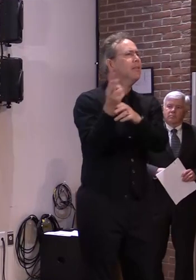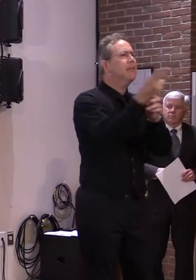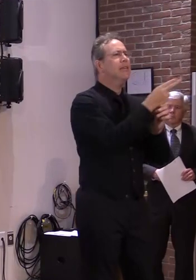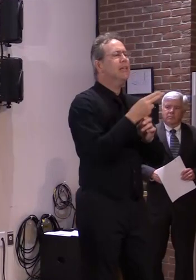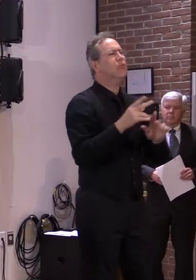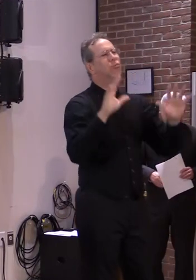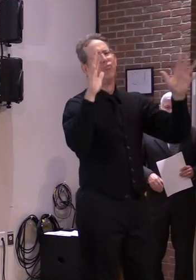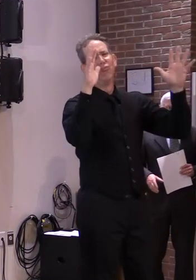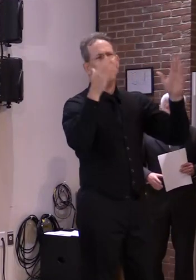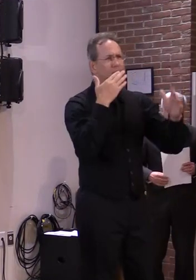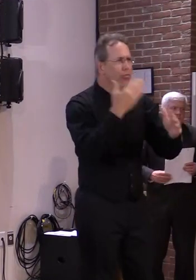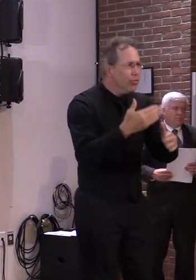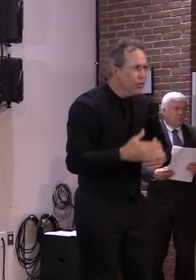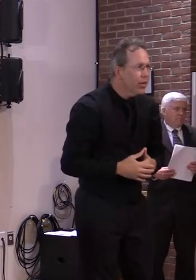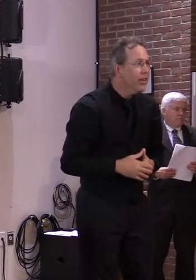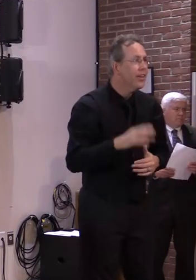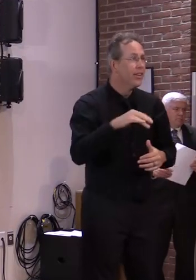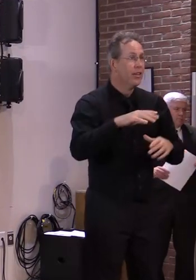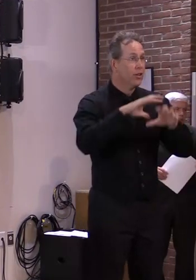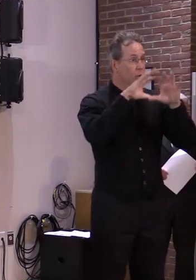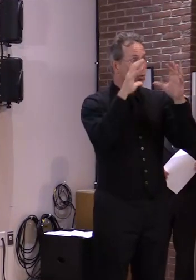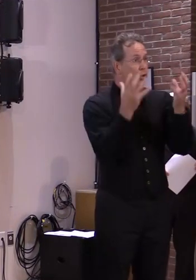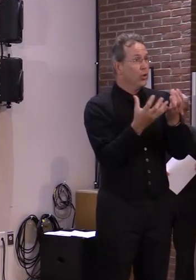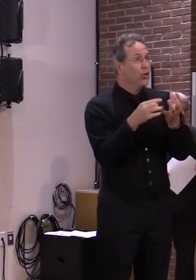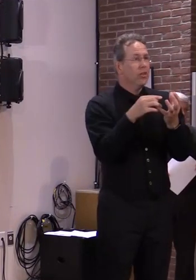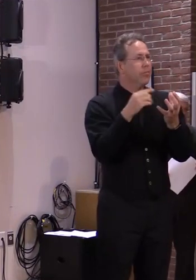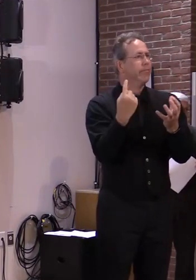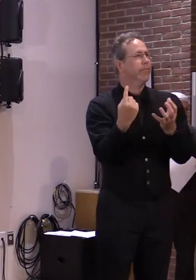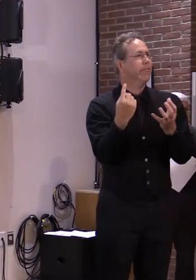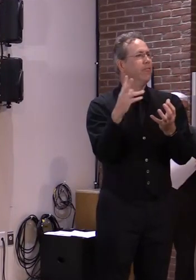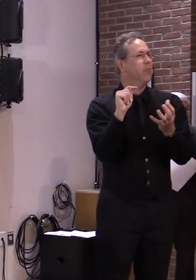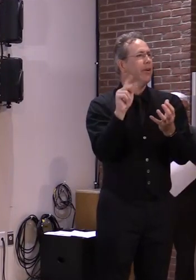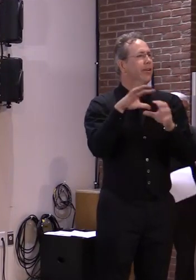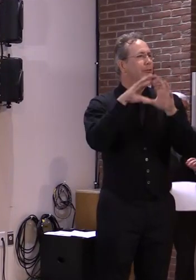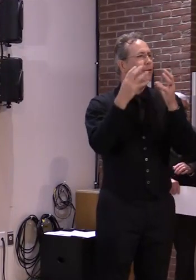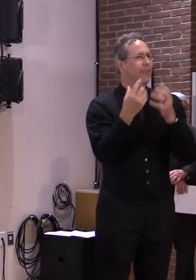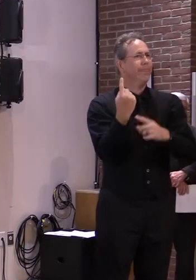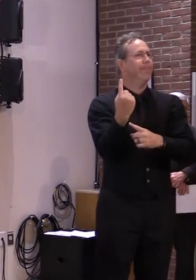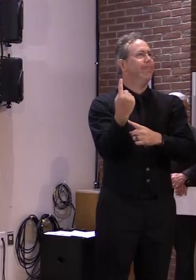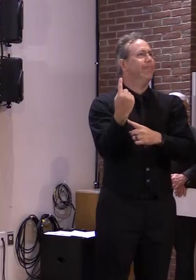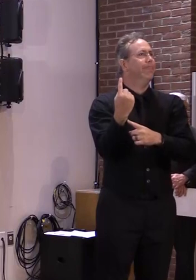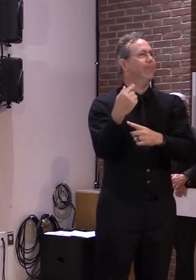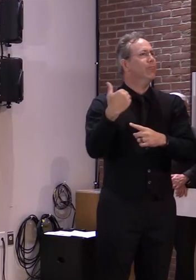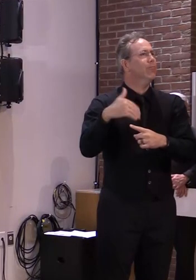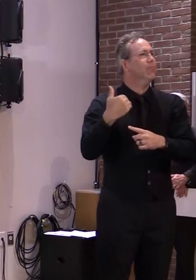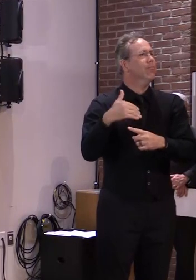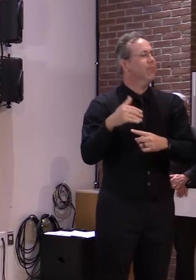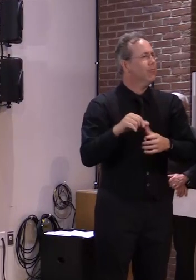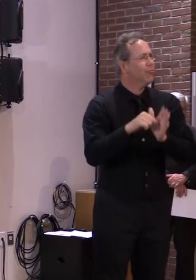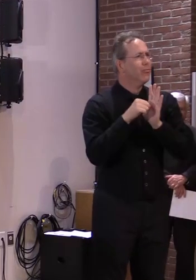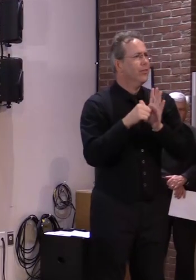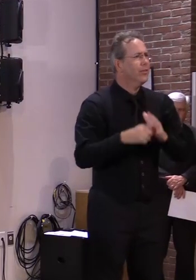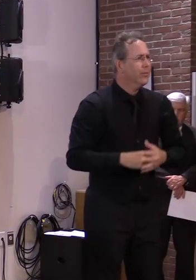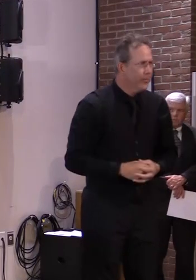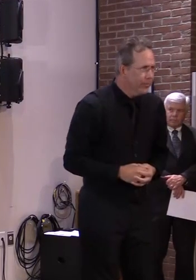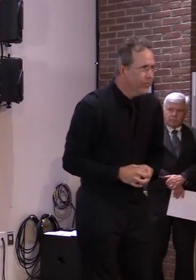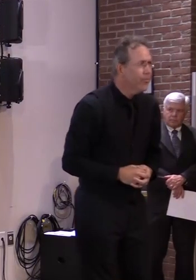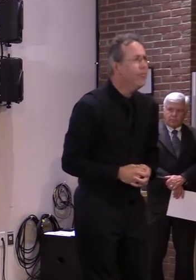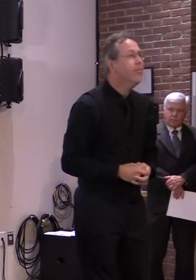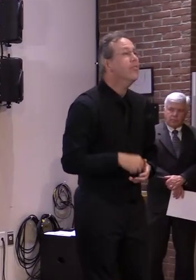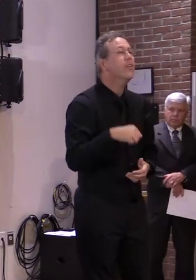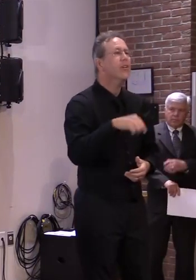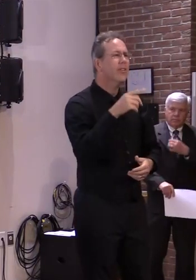planet. We also know those who are fully vaccinated are protected from the Delta variant we've heard so much